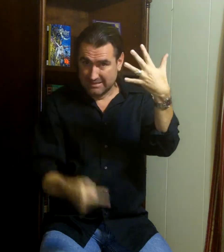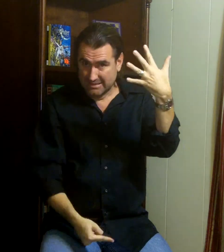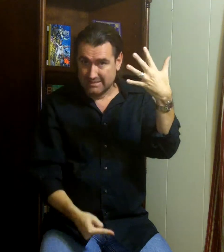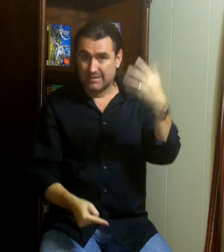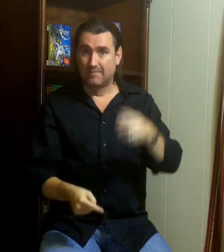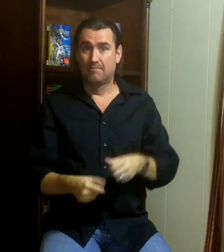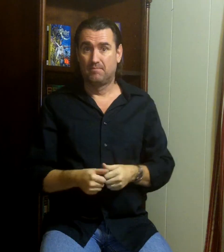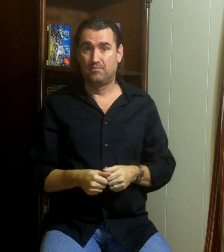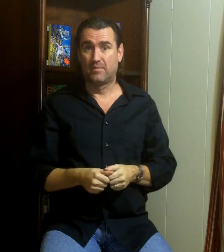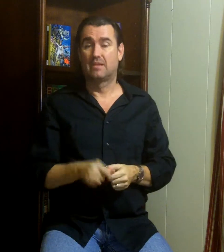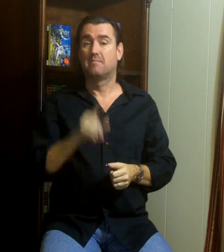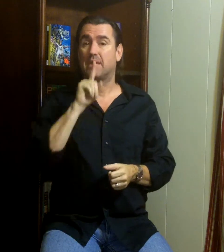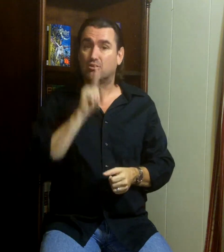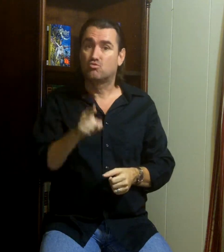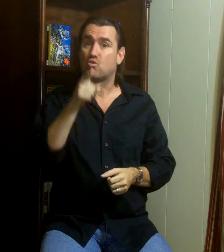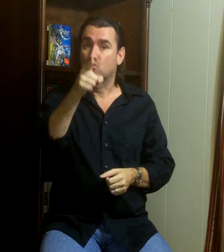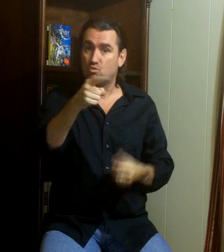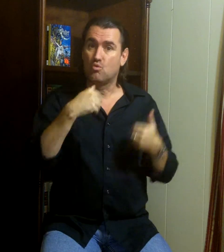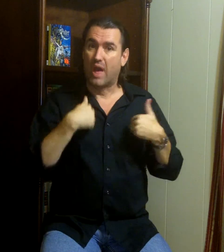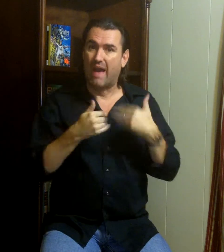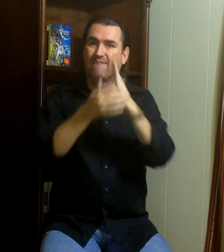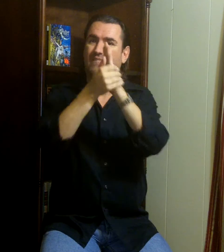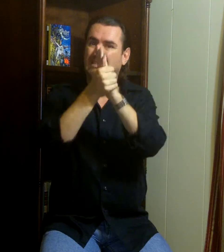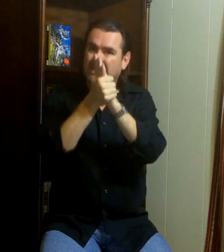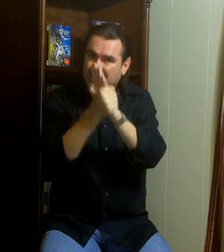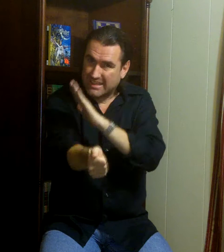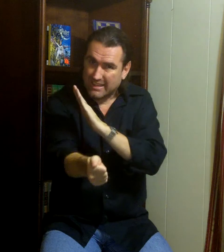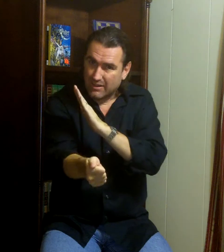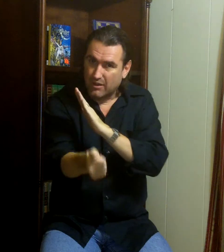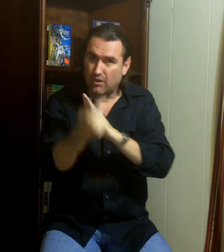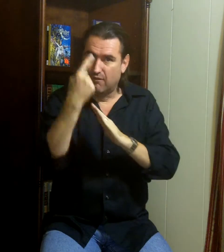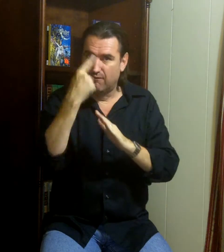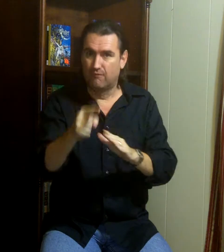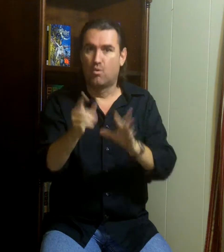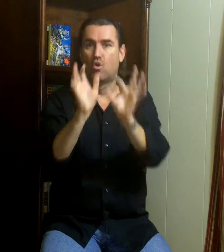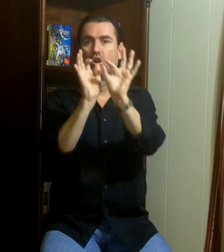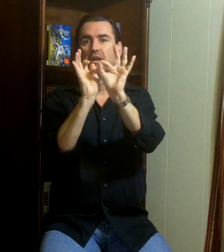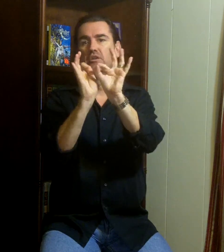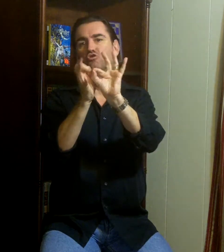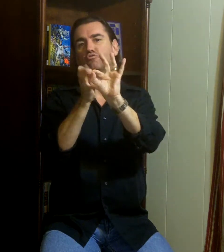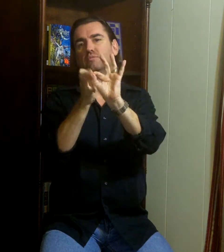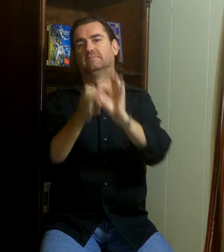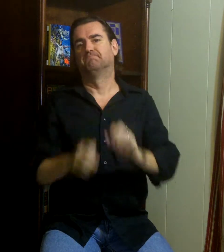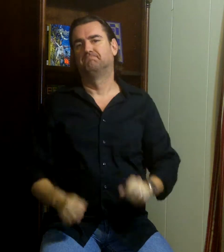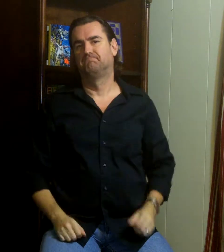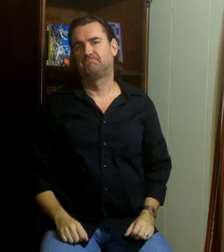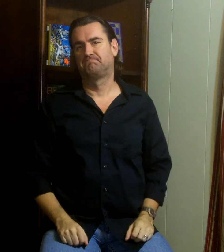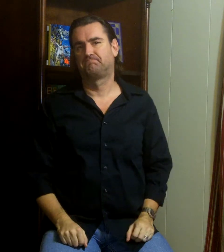make sure that you can do each of the tasks that are involved in creating an interpretation.